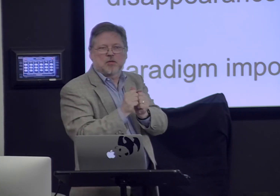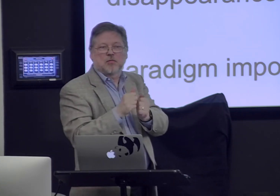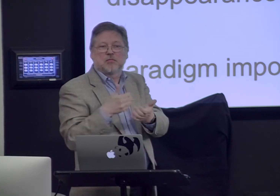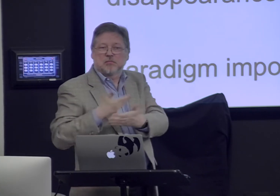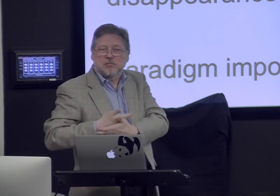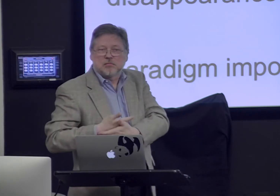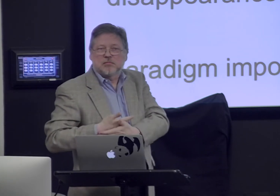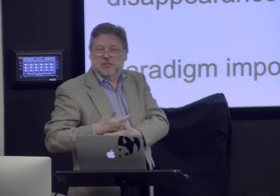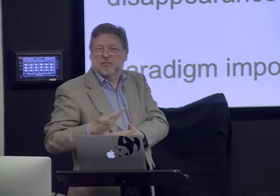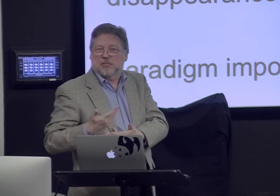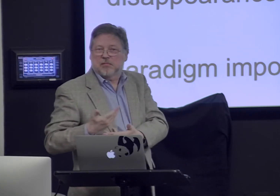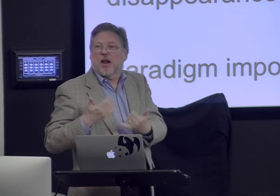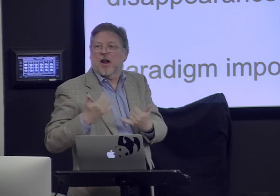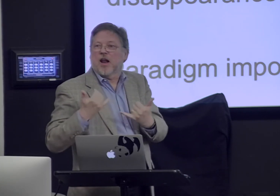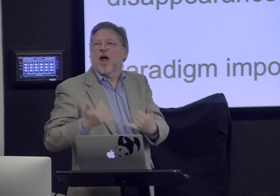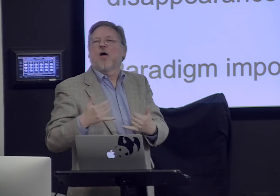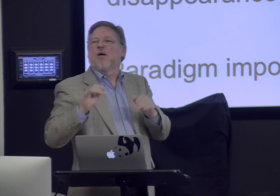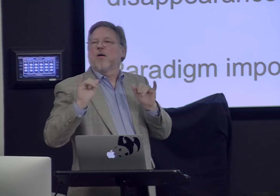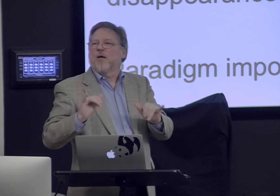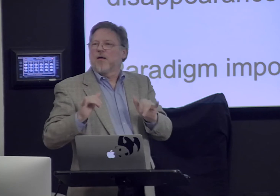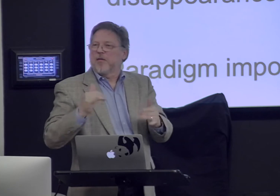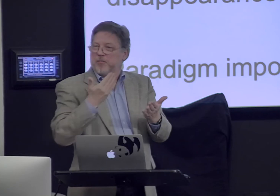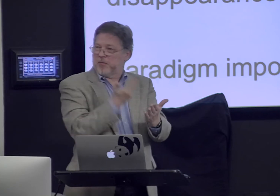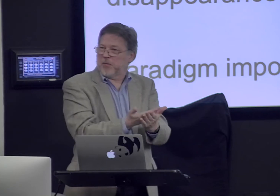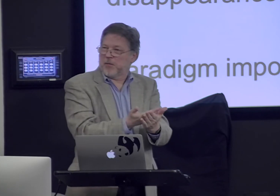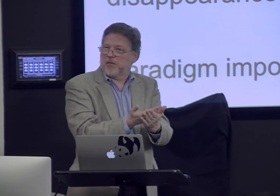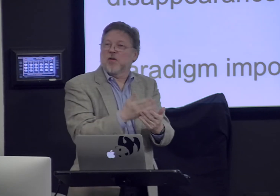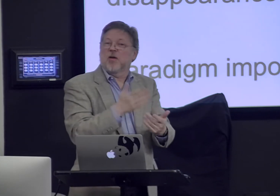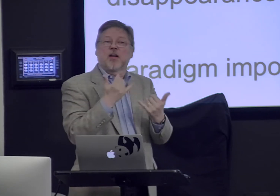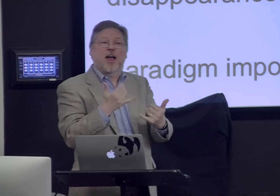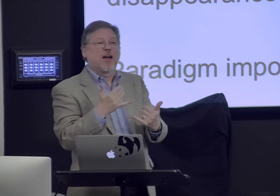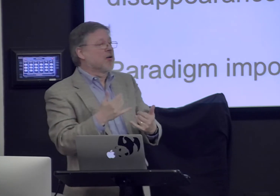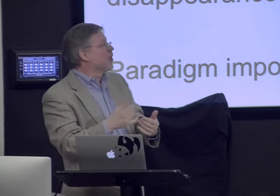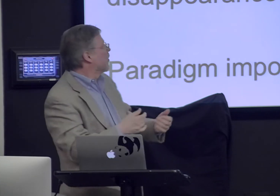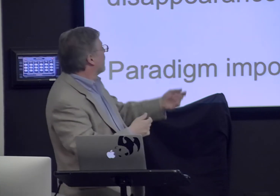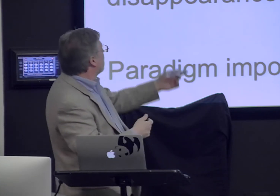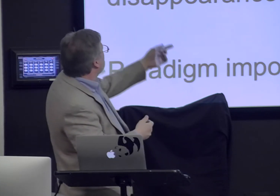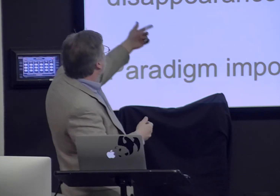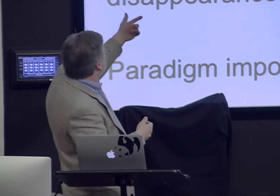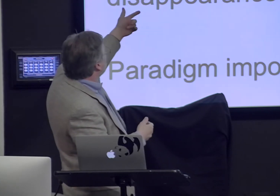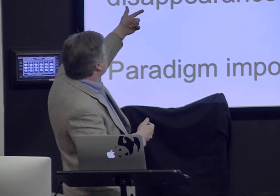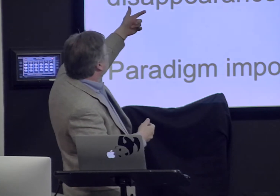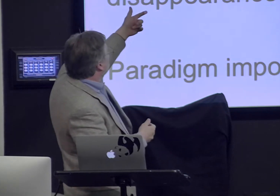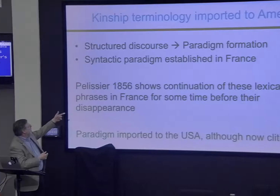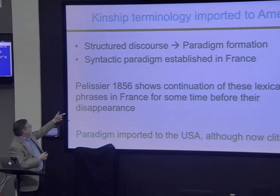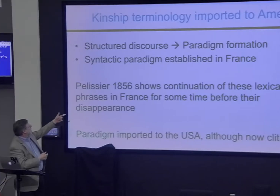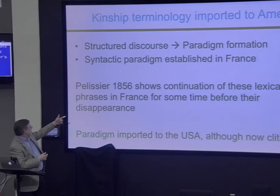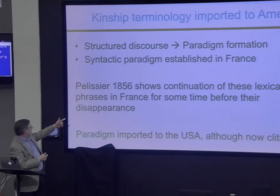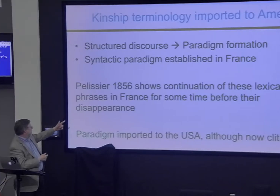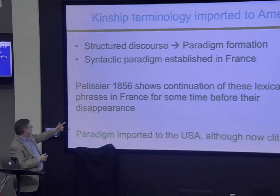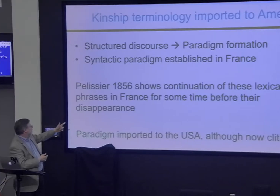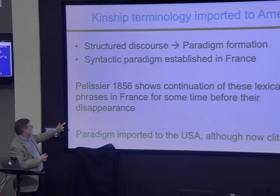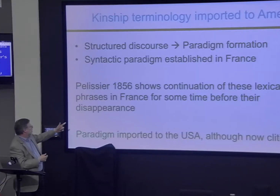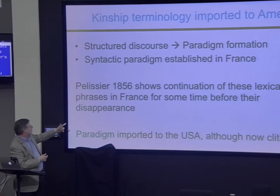kinship terms. So you would combine a gender marker with a reference to one's age or